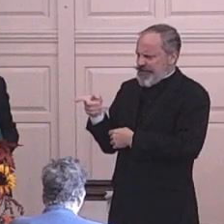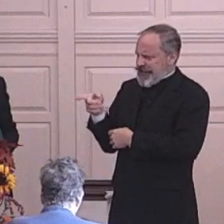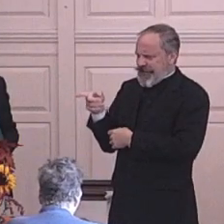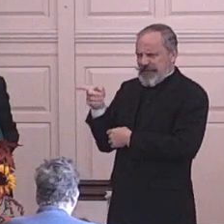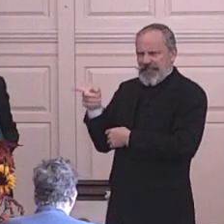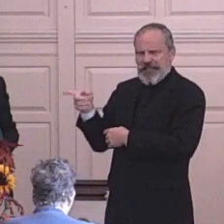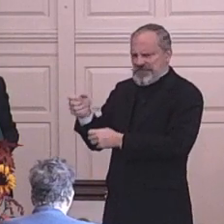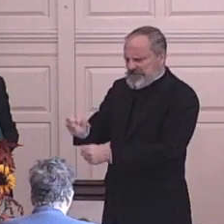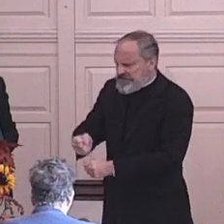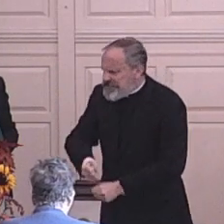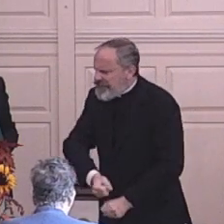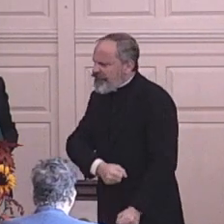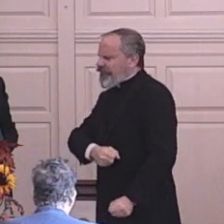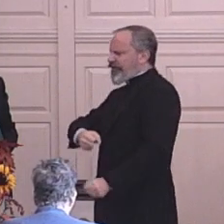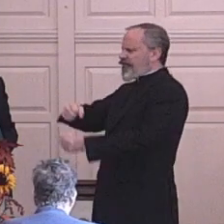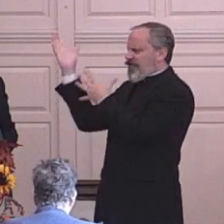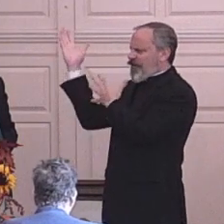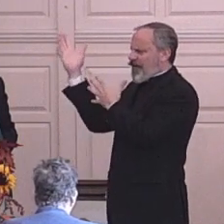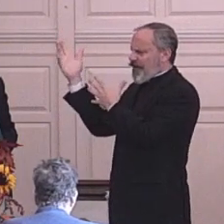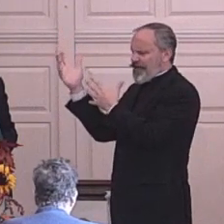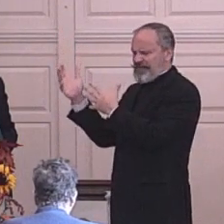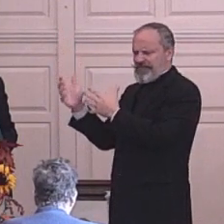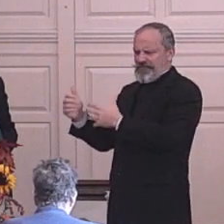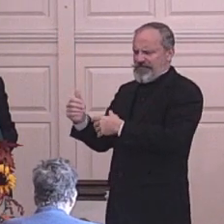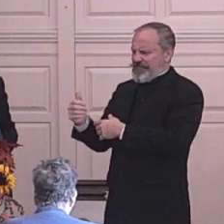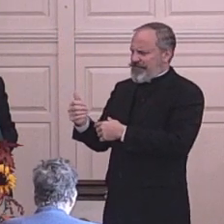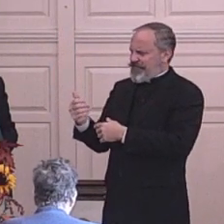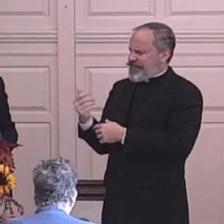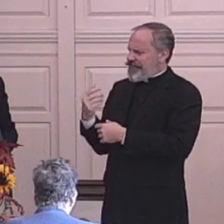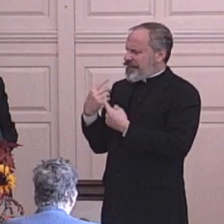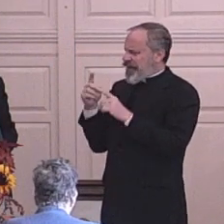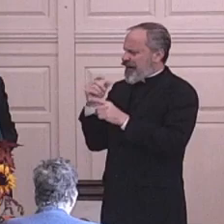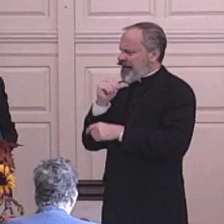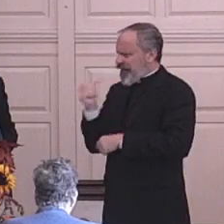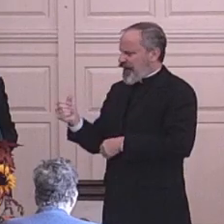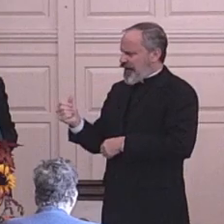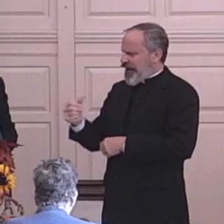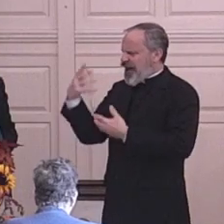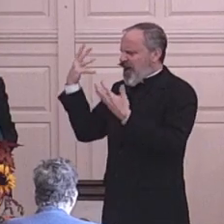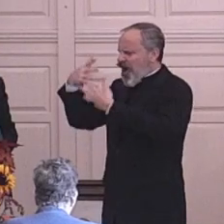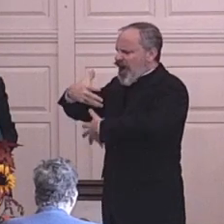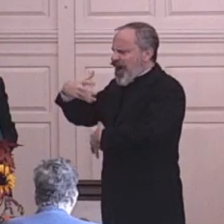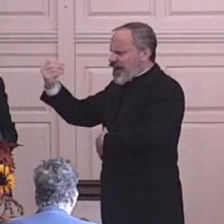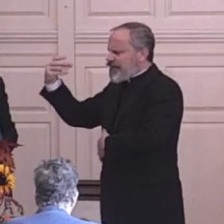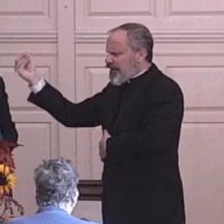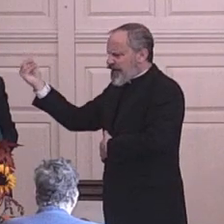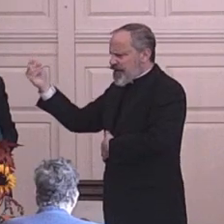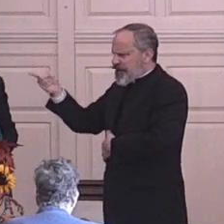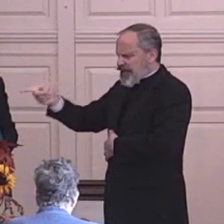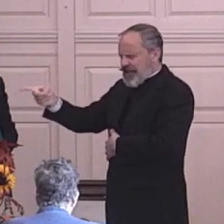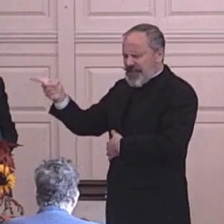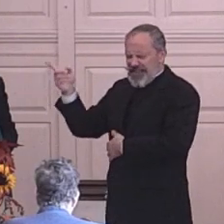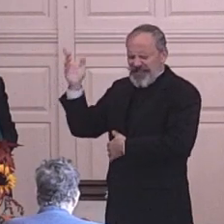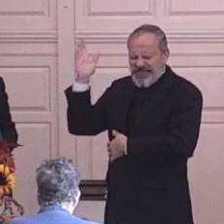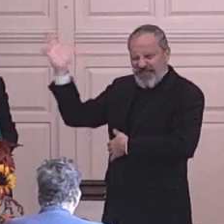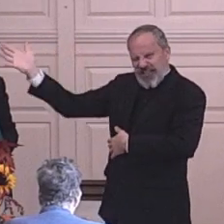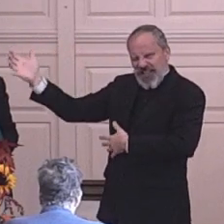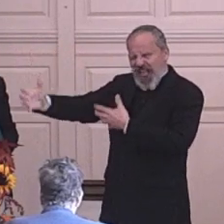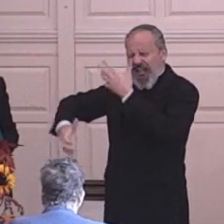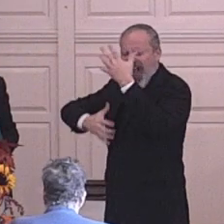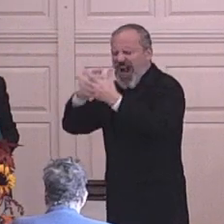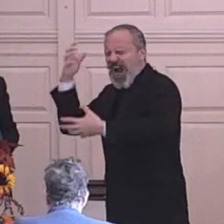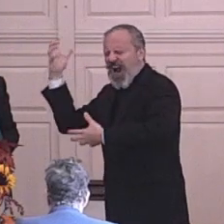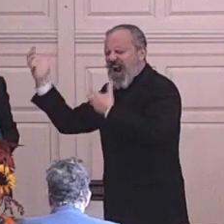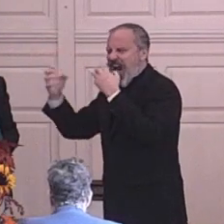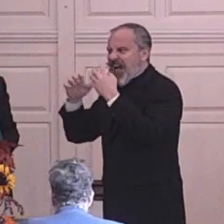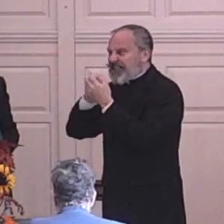And throw this useless servant into the darkness outside, where there will be